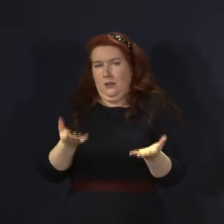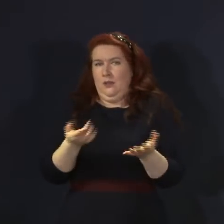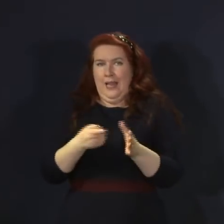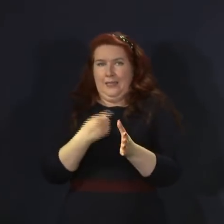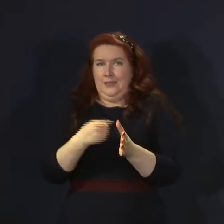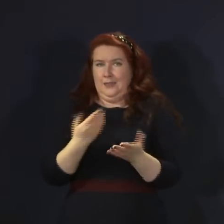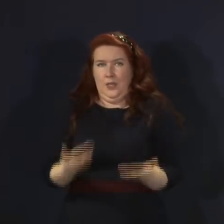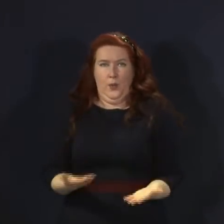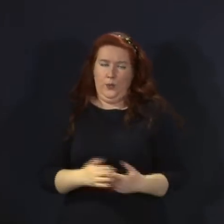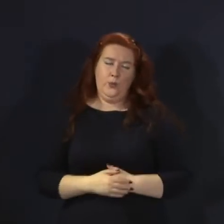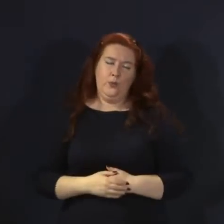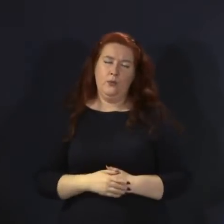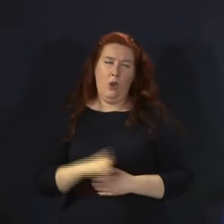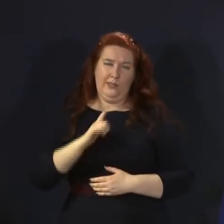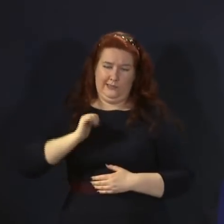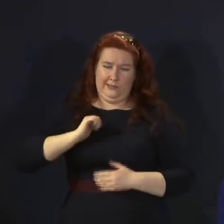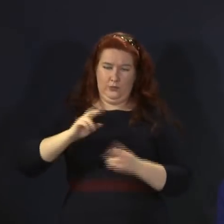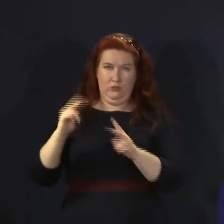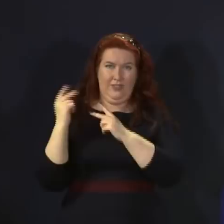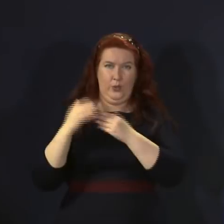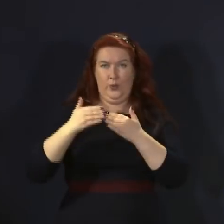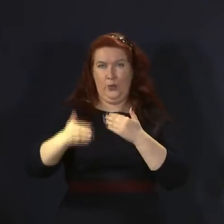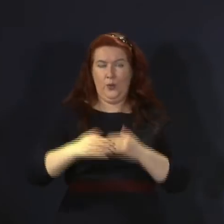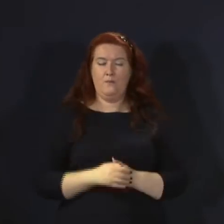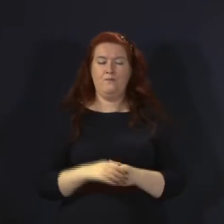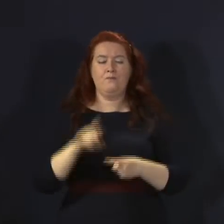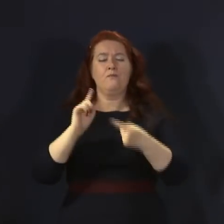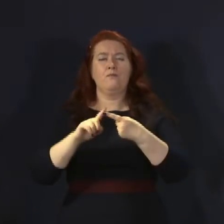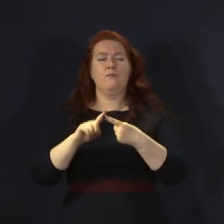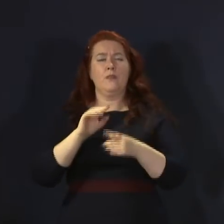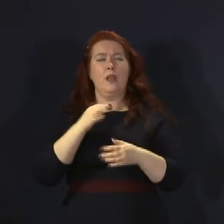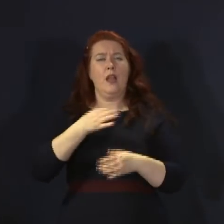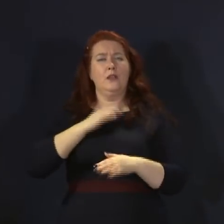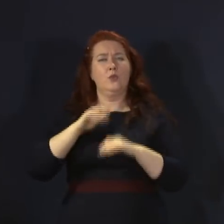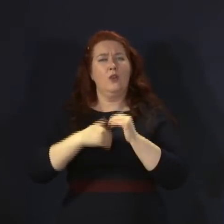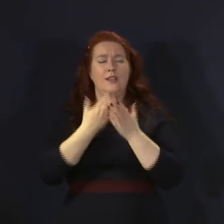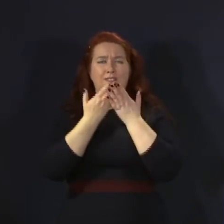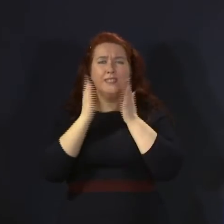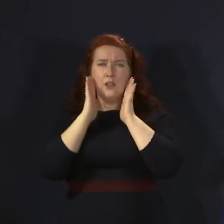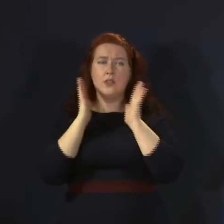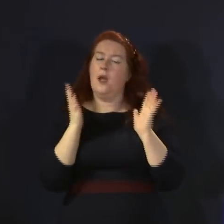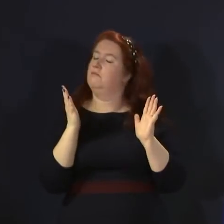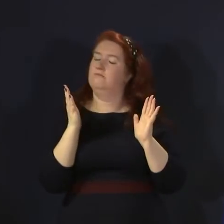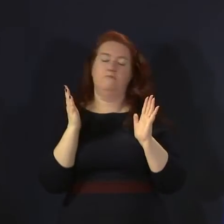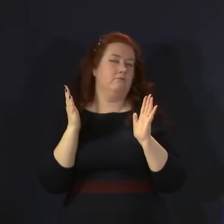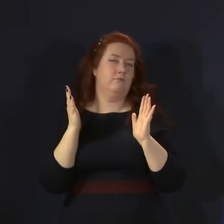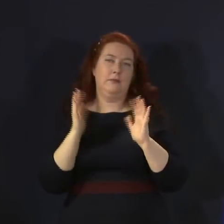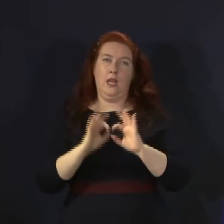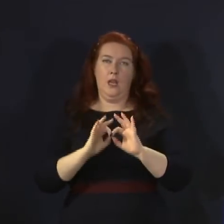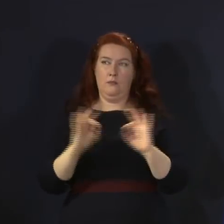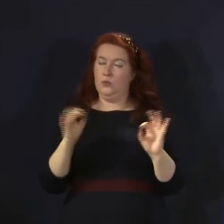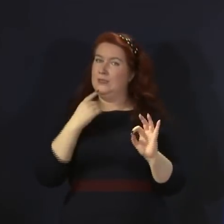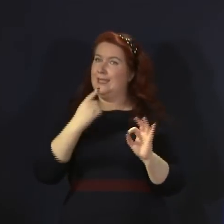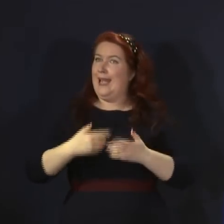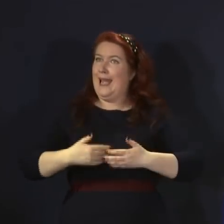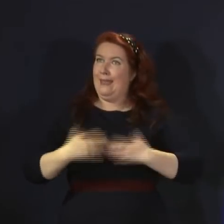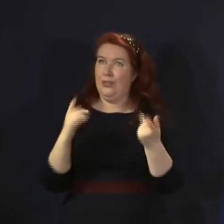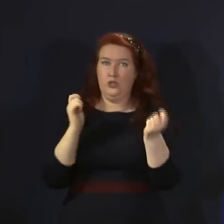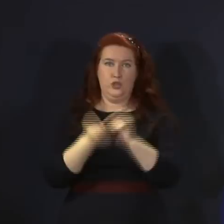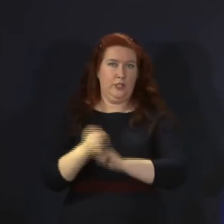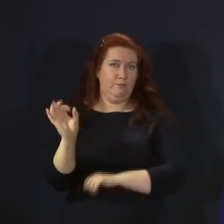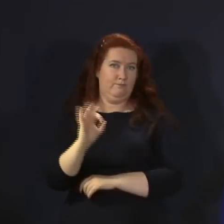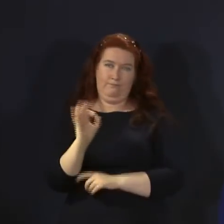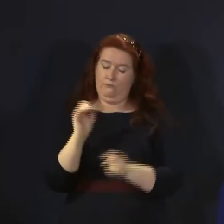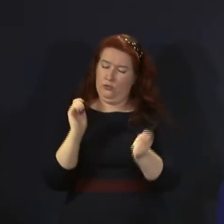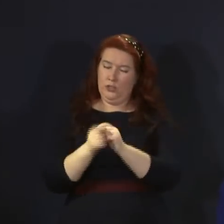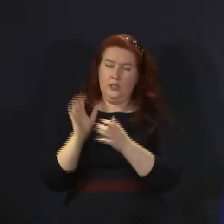the review that we're about to carry out. On face coverings, I'm not at this stage indicating any specific change to the guidance on